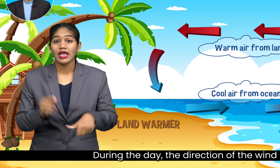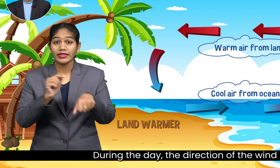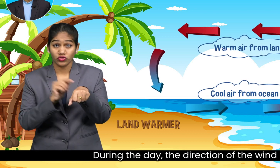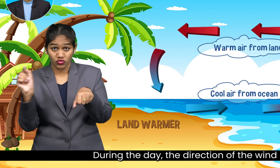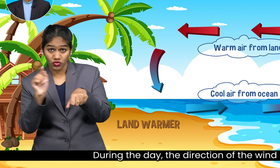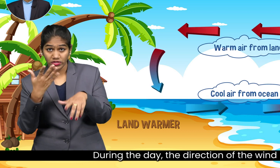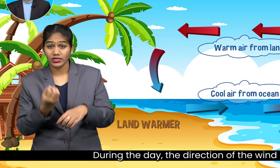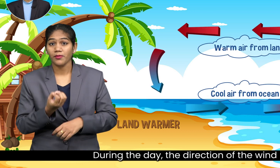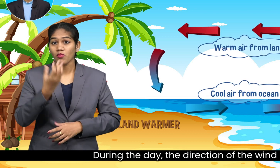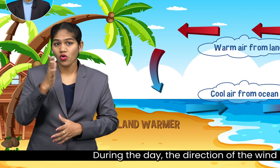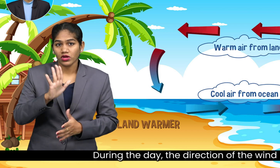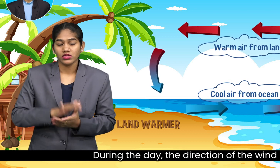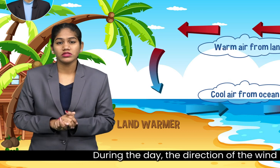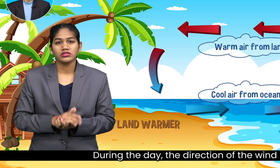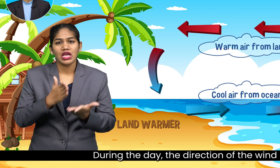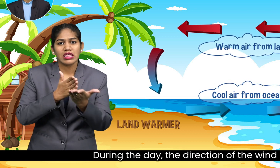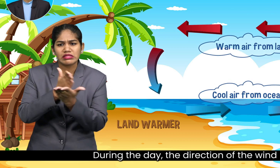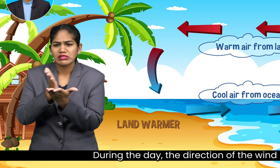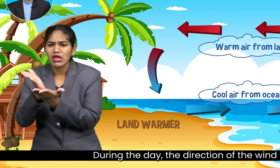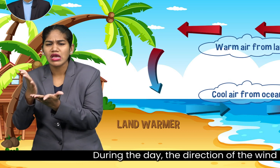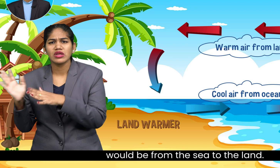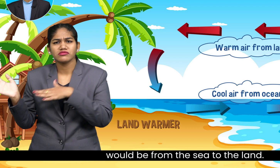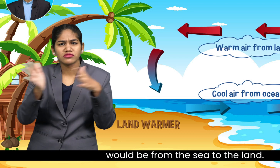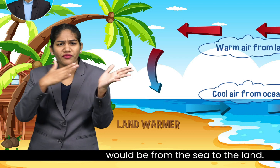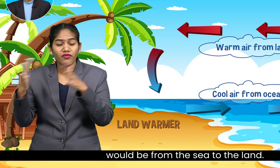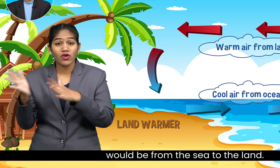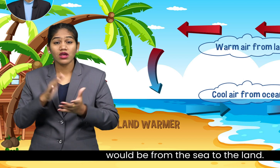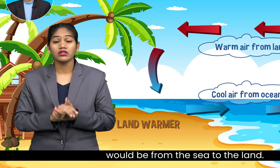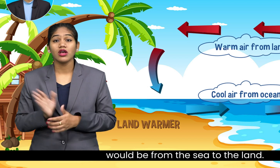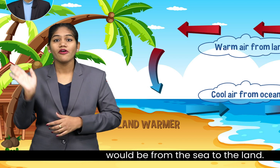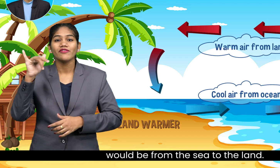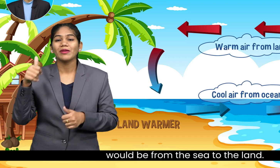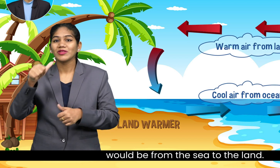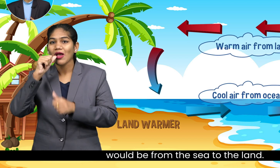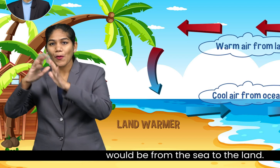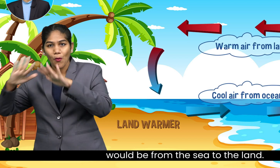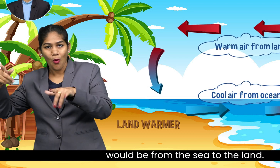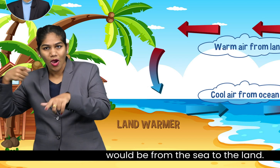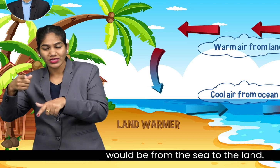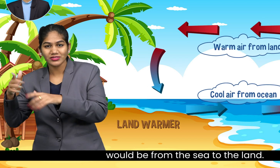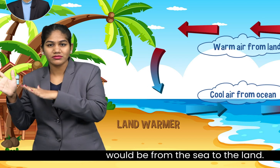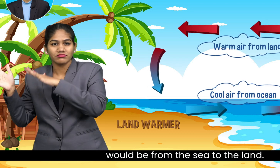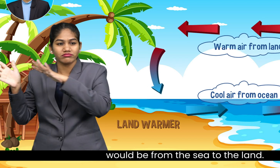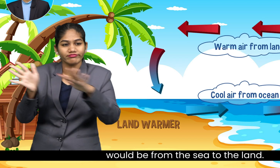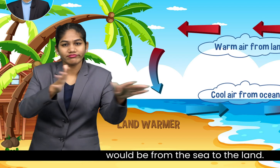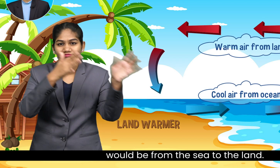During the day, the direction of the wind would be from the sea to the land.